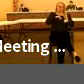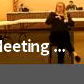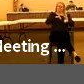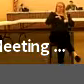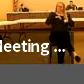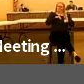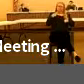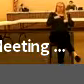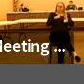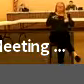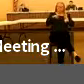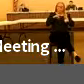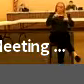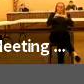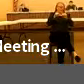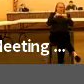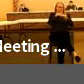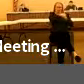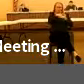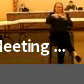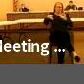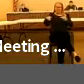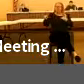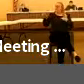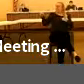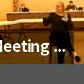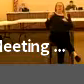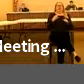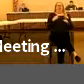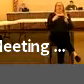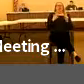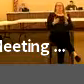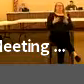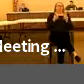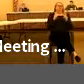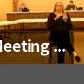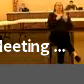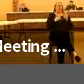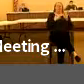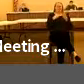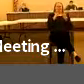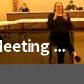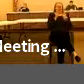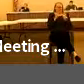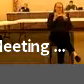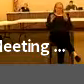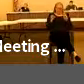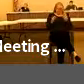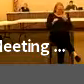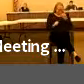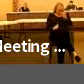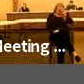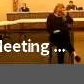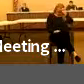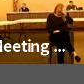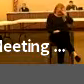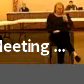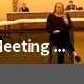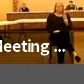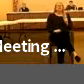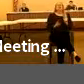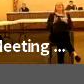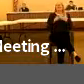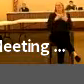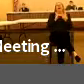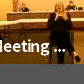easement. Yep. And the applicant's been agreeable to all that. So sorry for my nomenclature there being a bit off. So again, a significant amount of